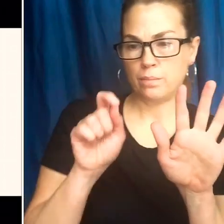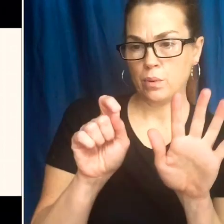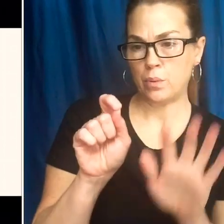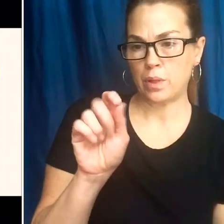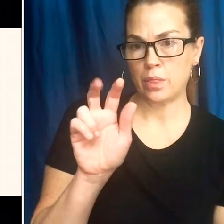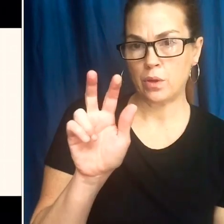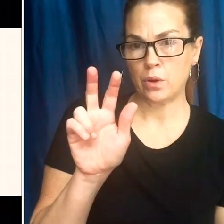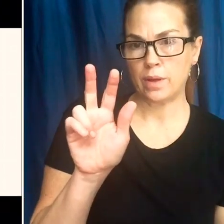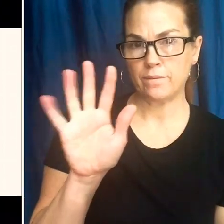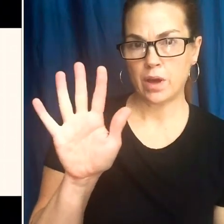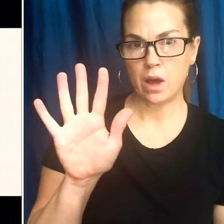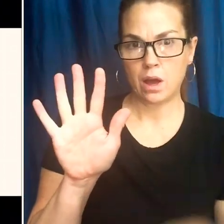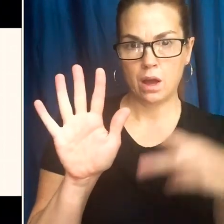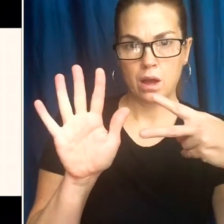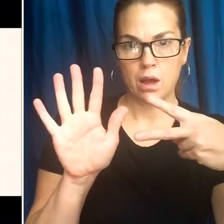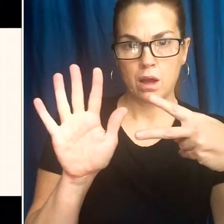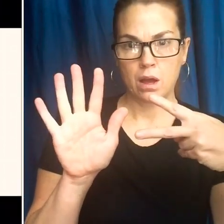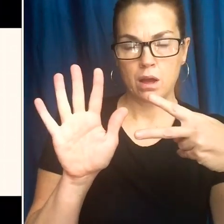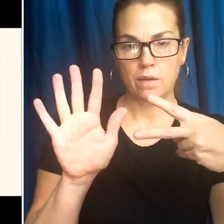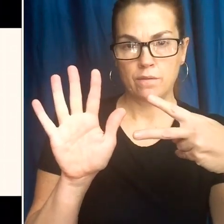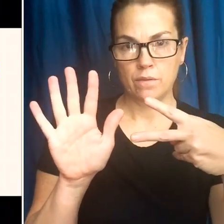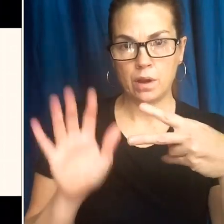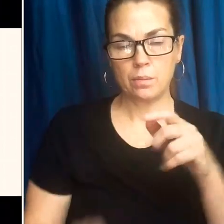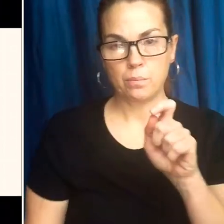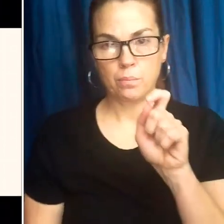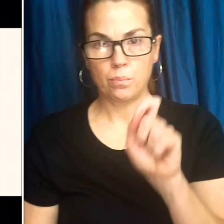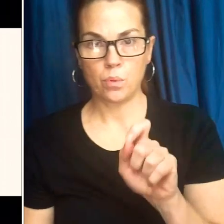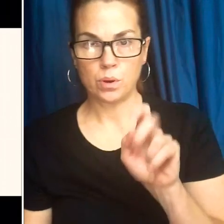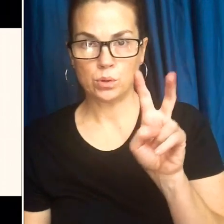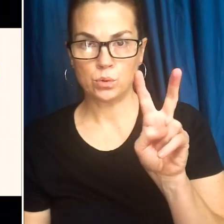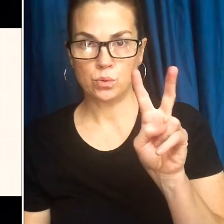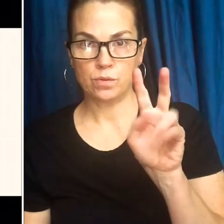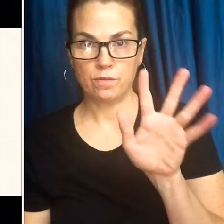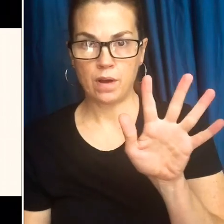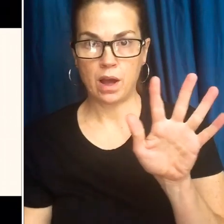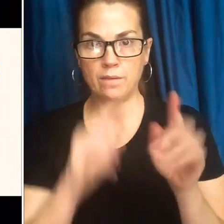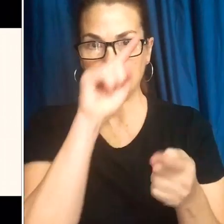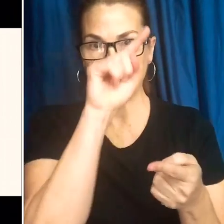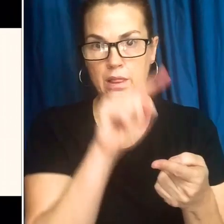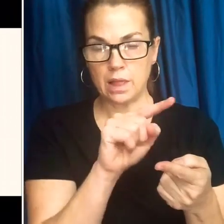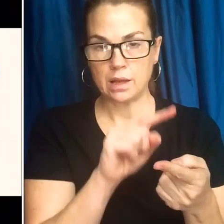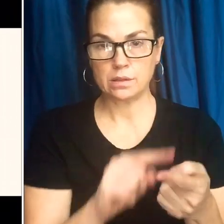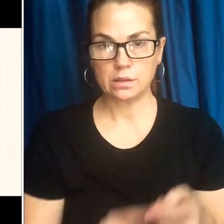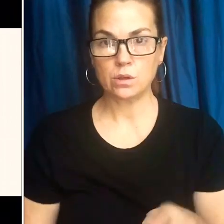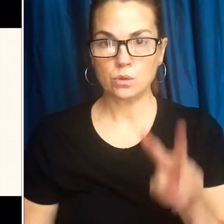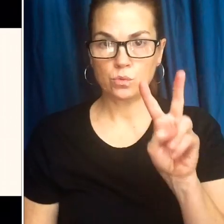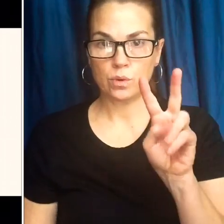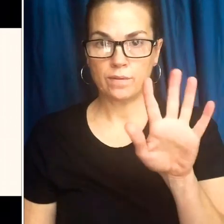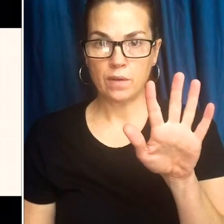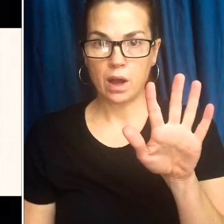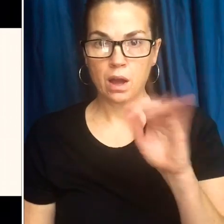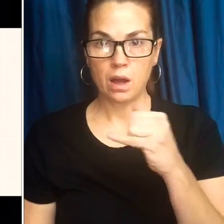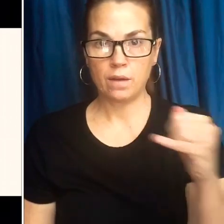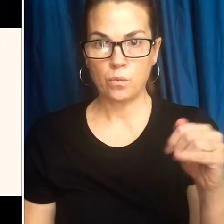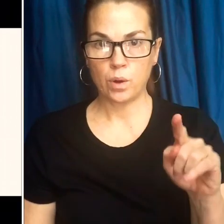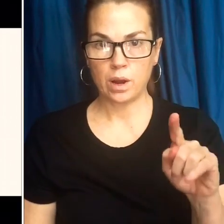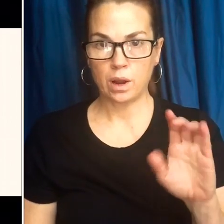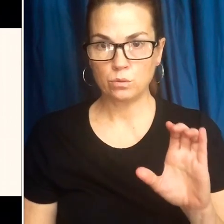hundredths. When I compare decimals that share the same place value, the smaller number is the smaller